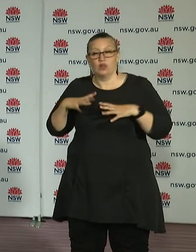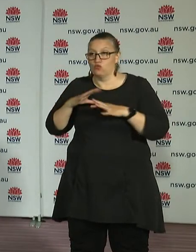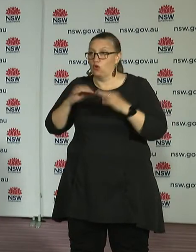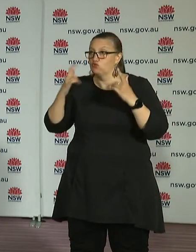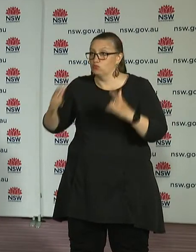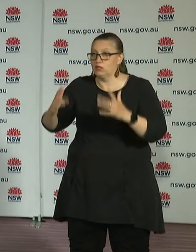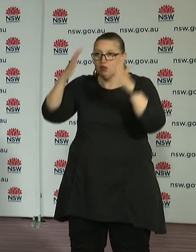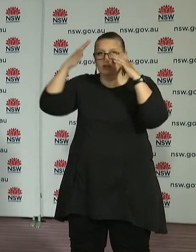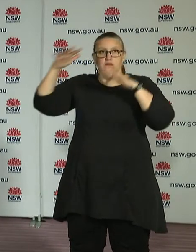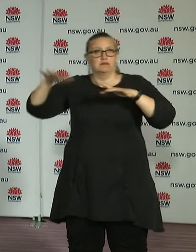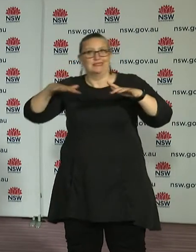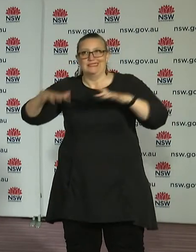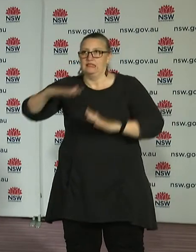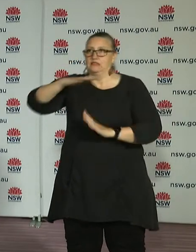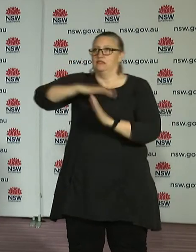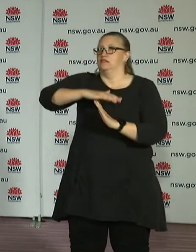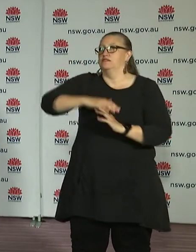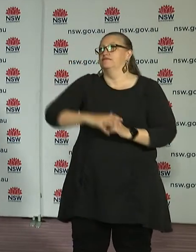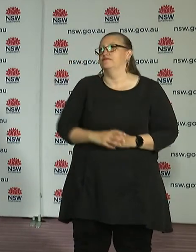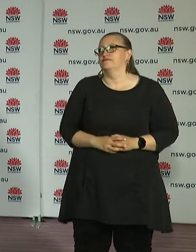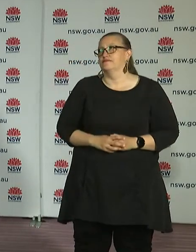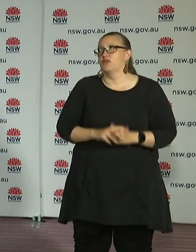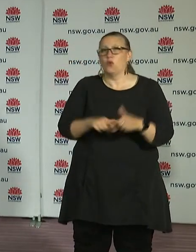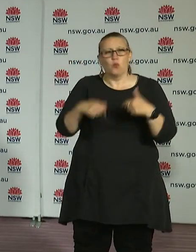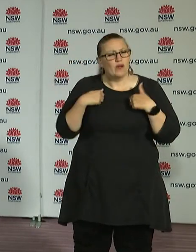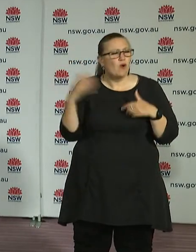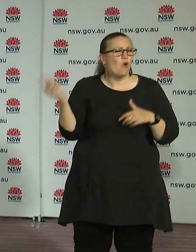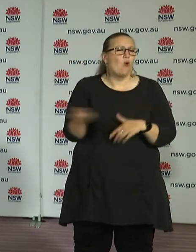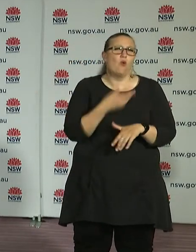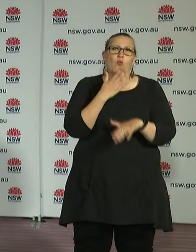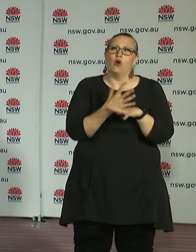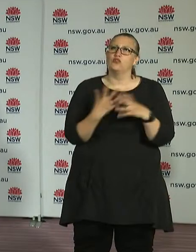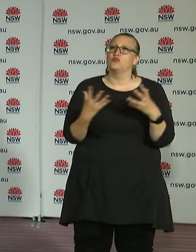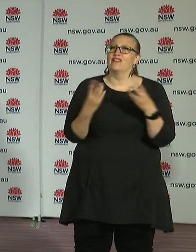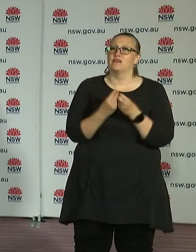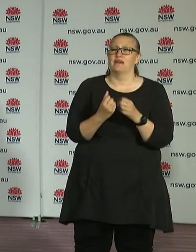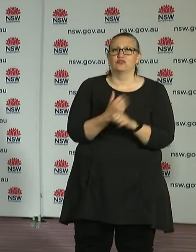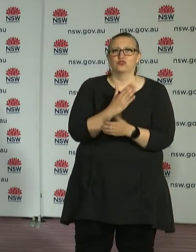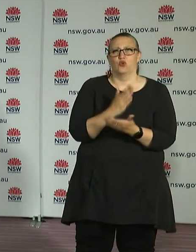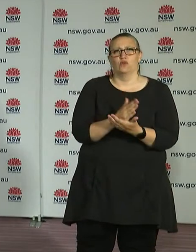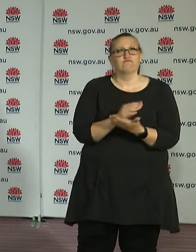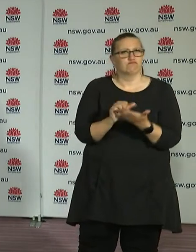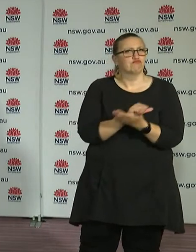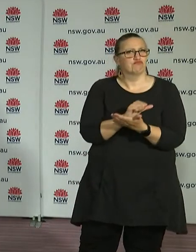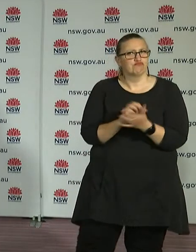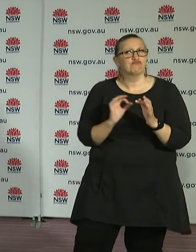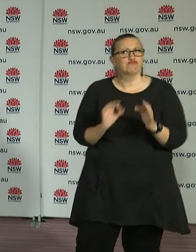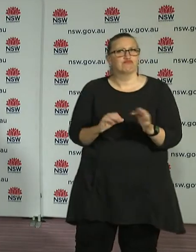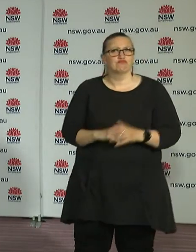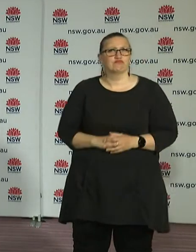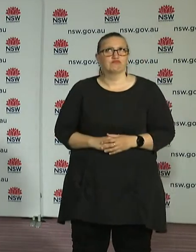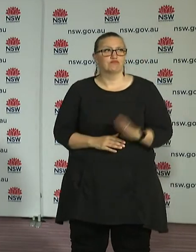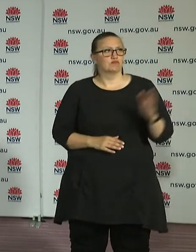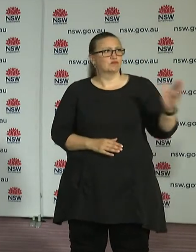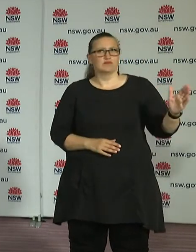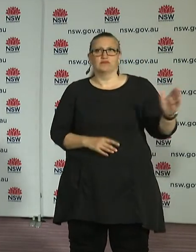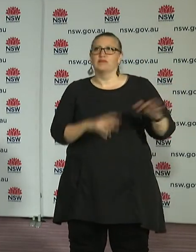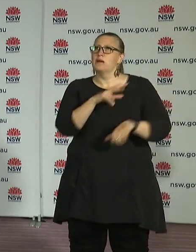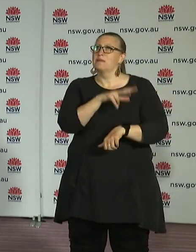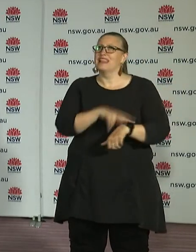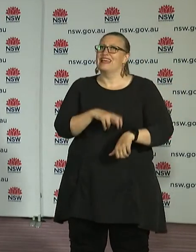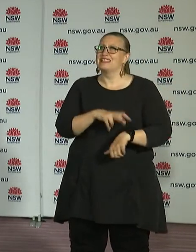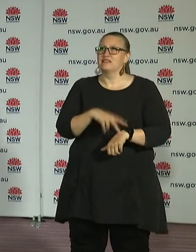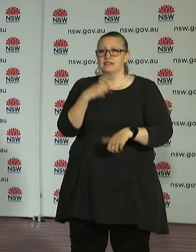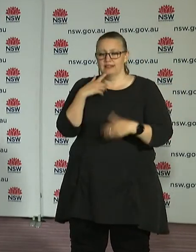together to make sure that we get through this period as best we can. The police have said that they won't be checking